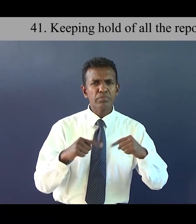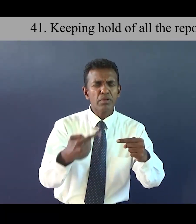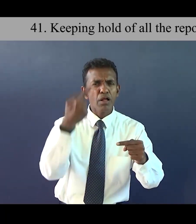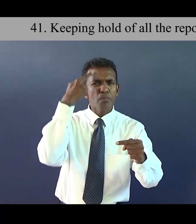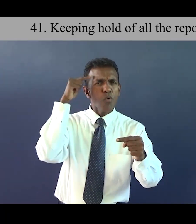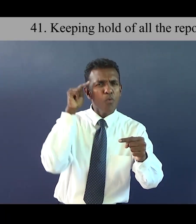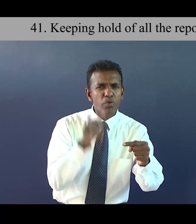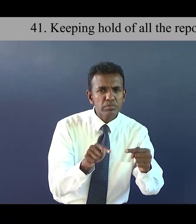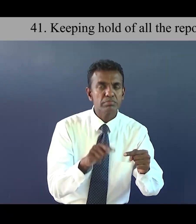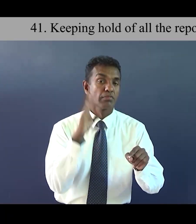work.